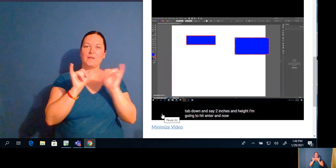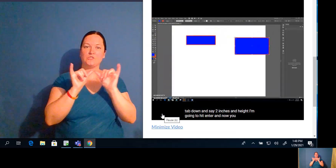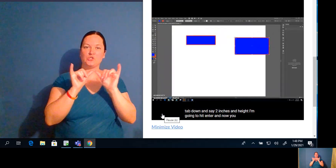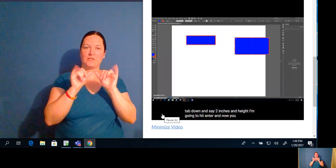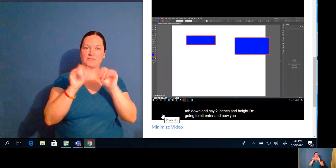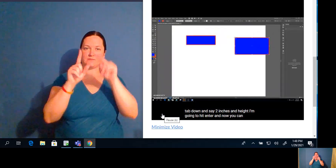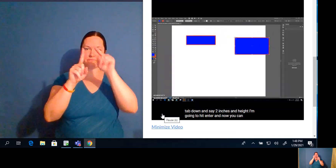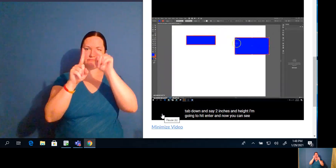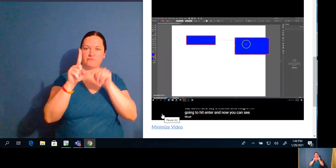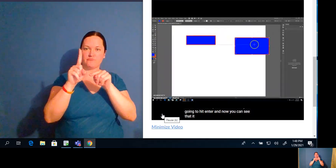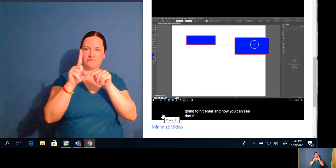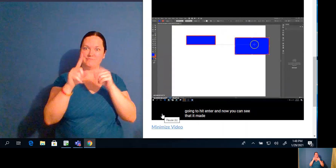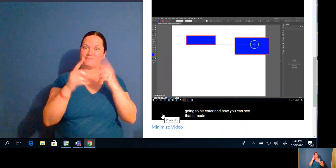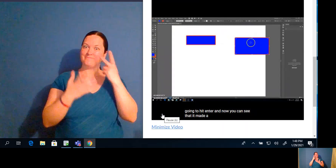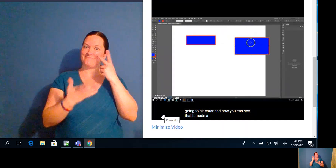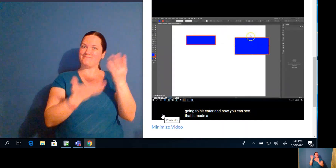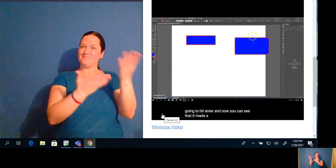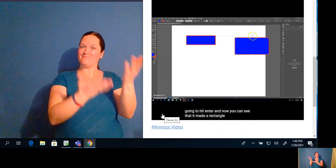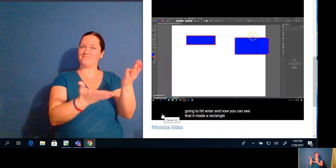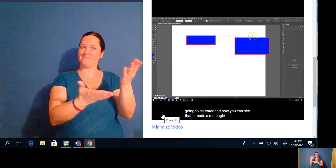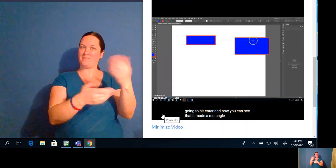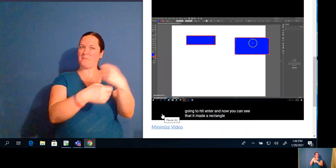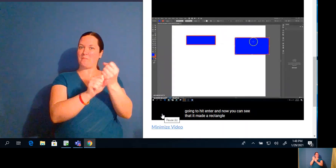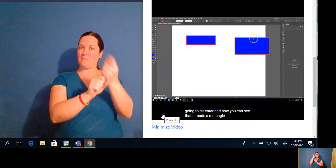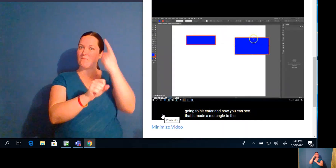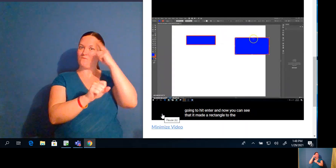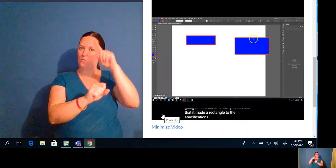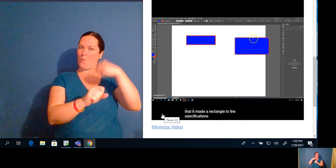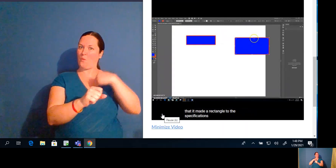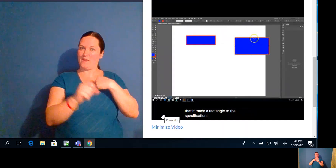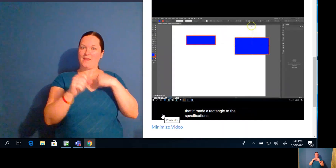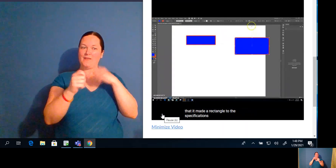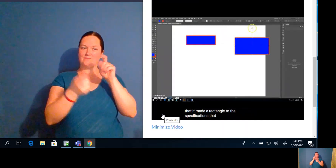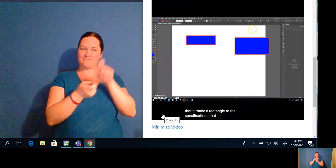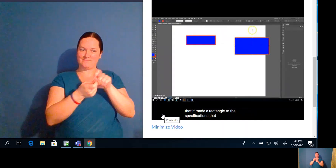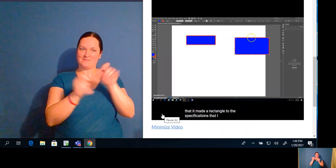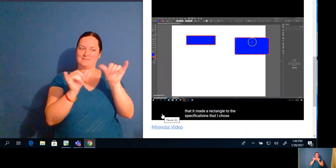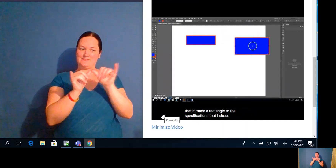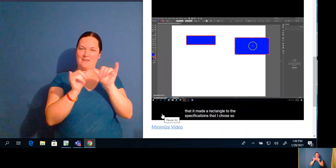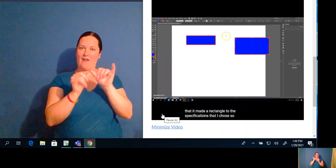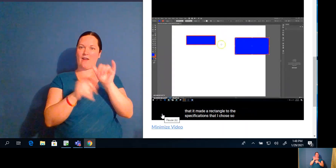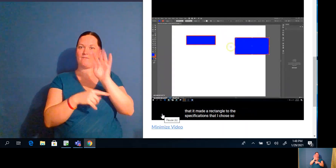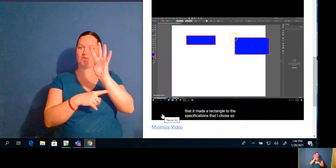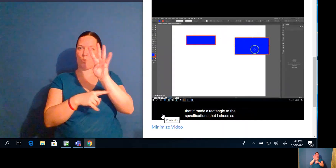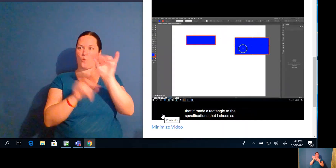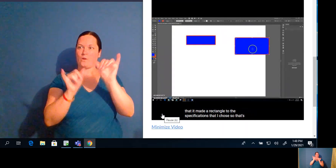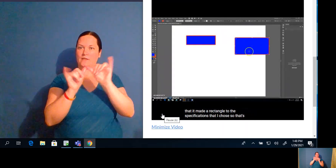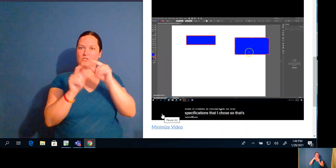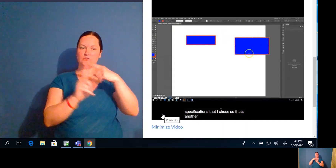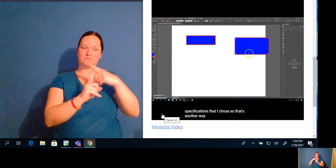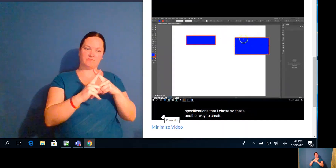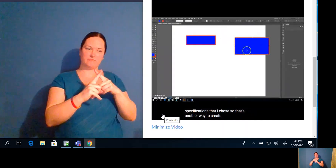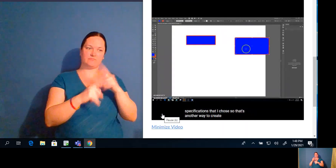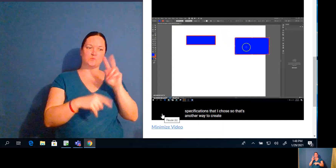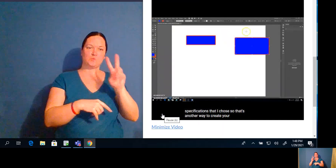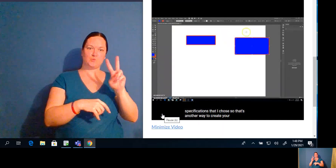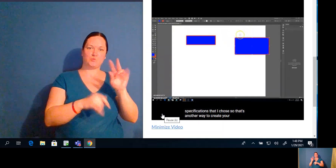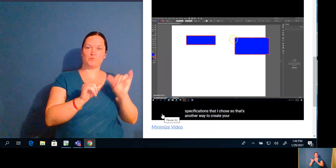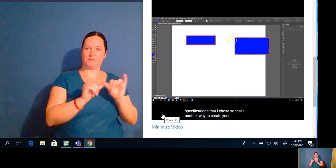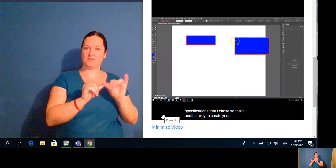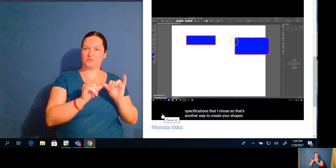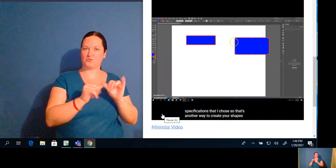hit enter, and now you can see that it made a rectangle to the specifications that I chose. So that's another way